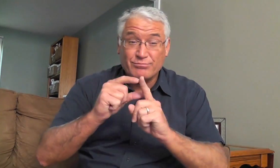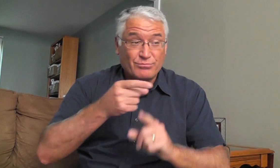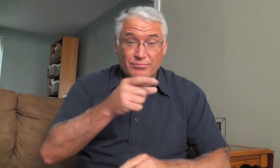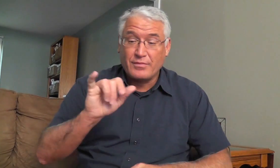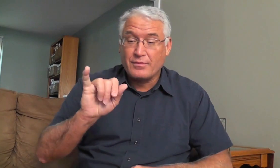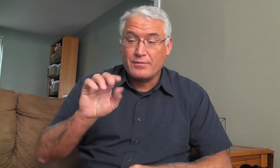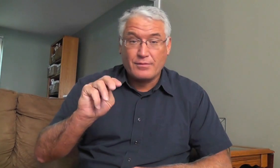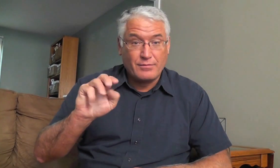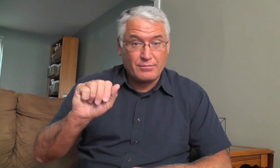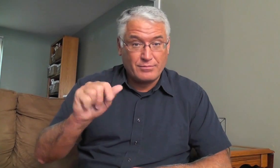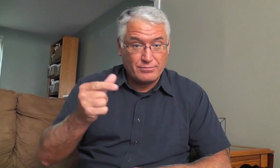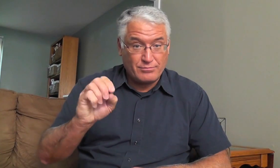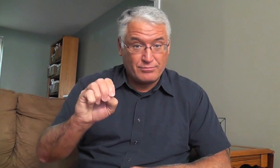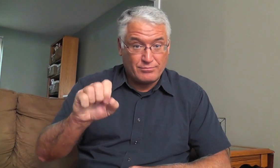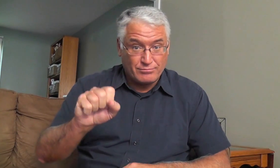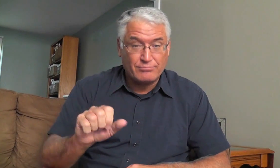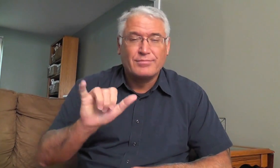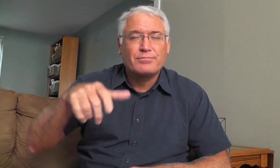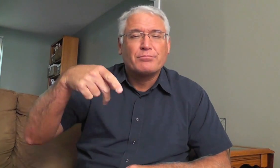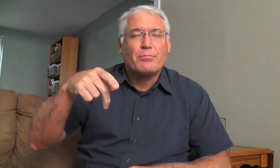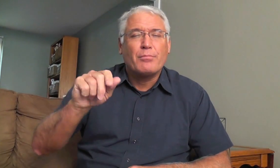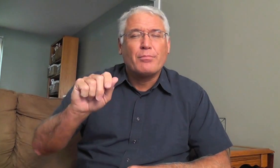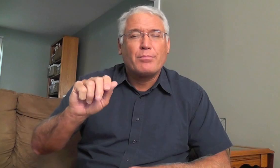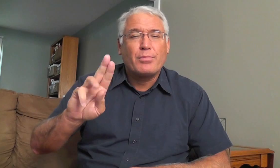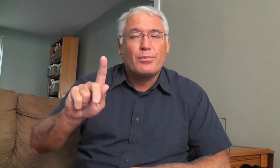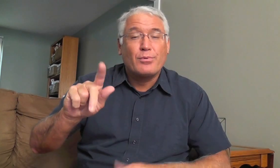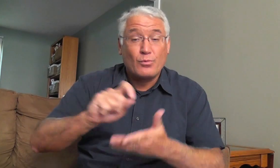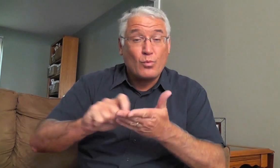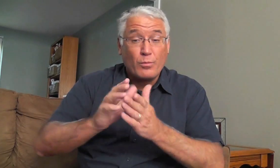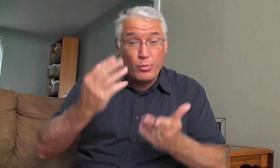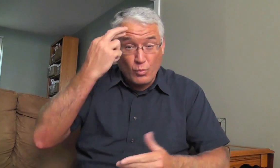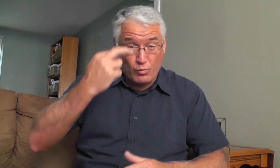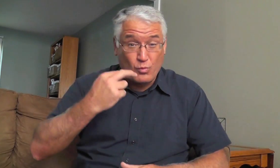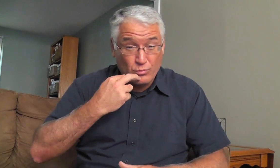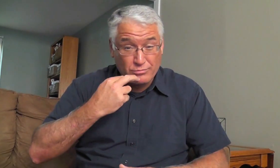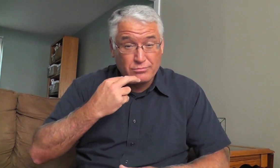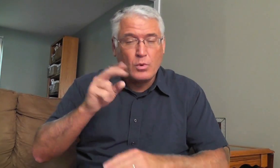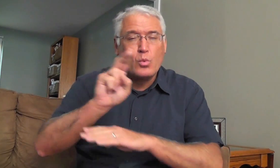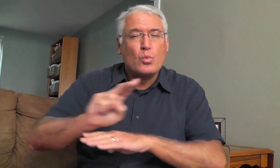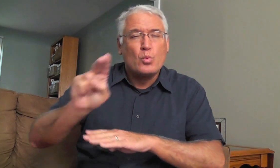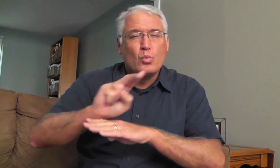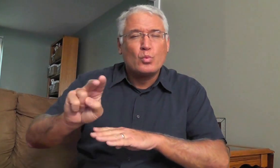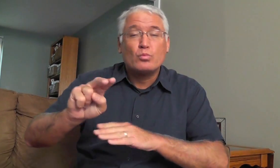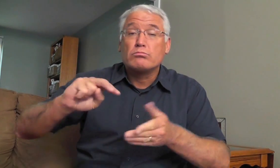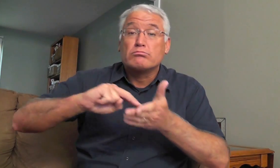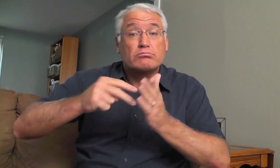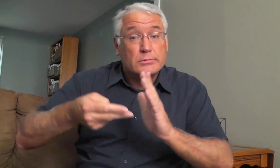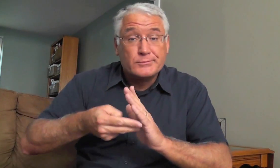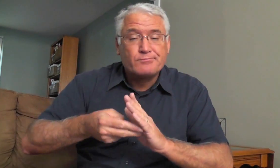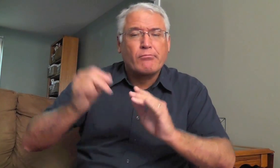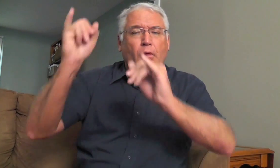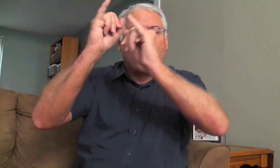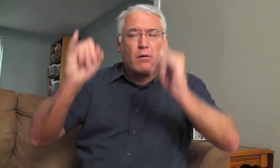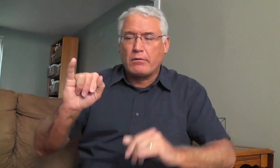We notice the word in that verse, images, and Paul, when he was writing the letter to Romans, he used that word to